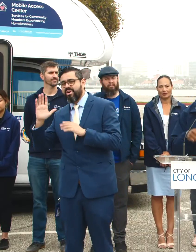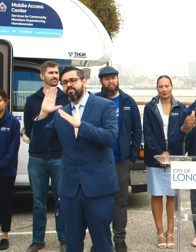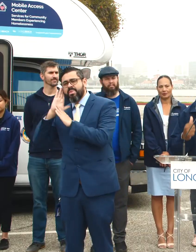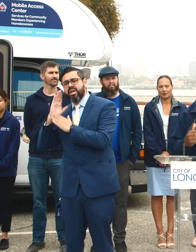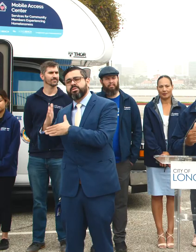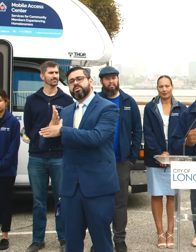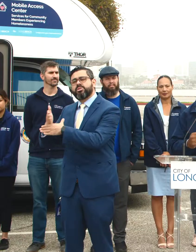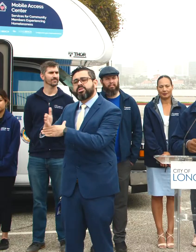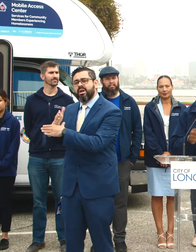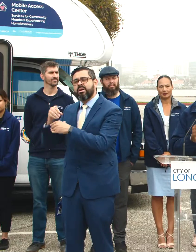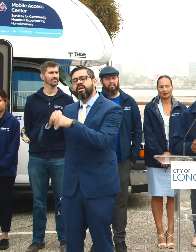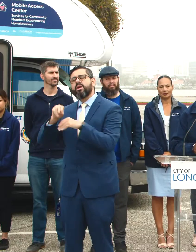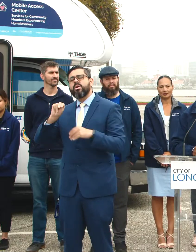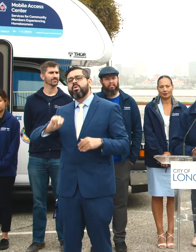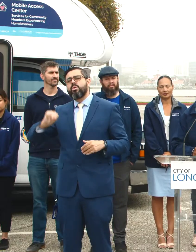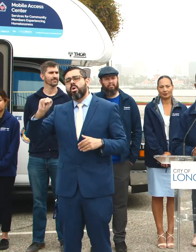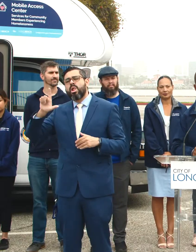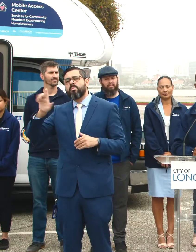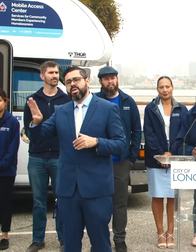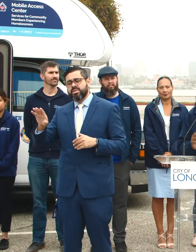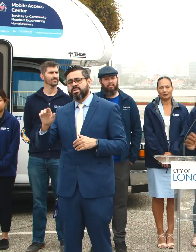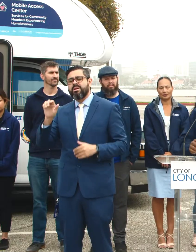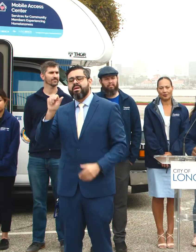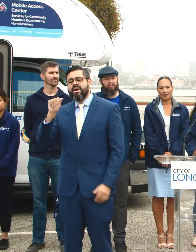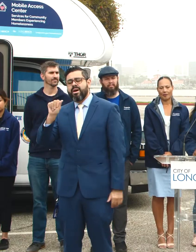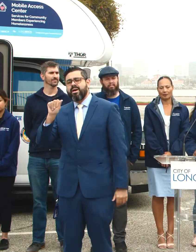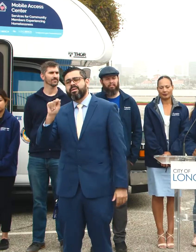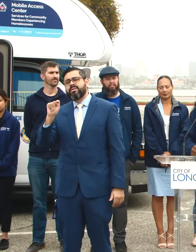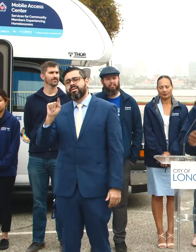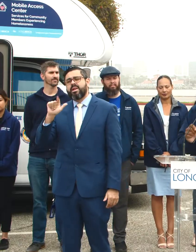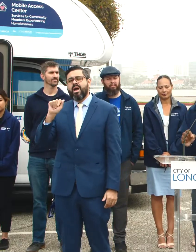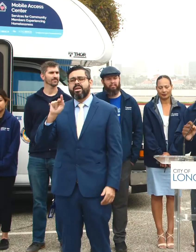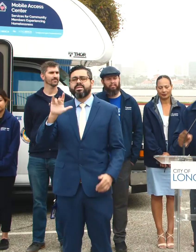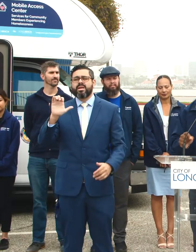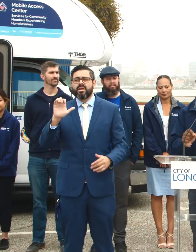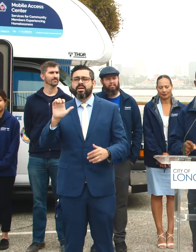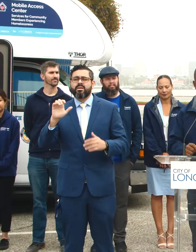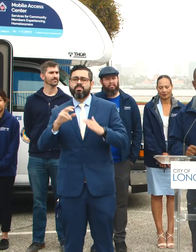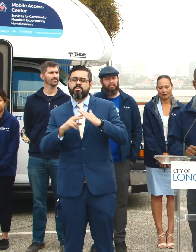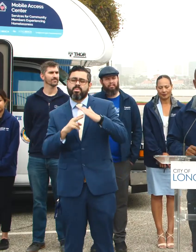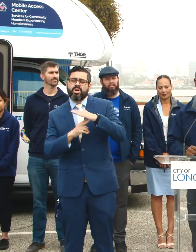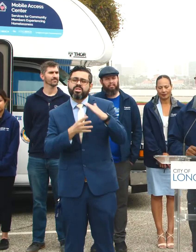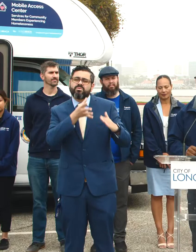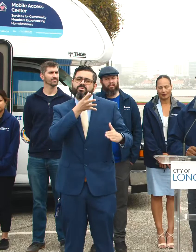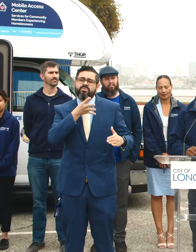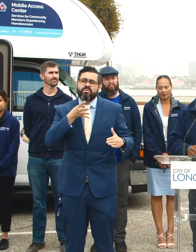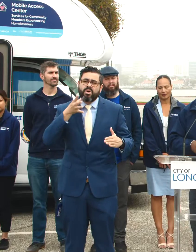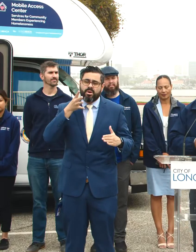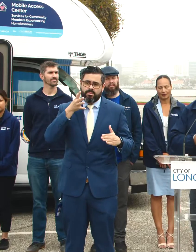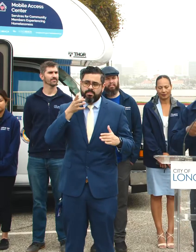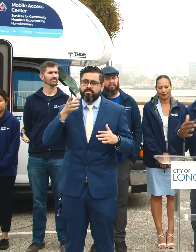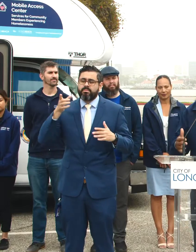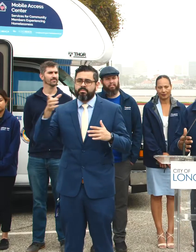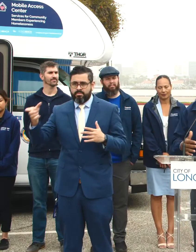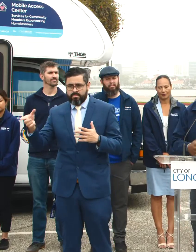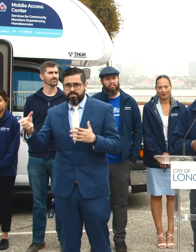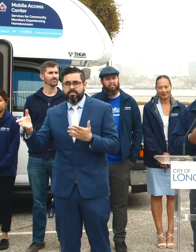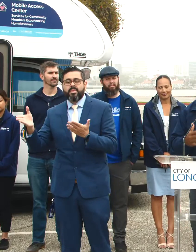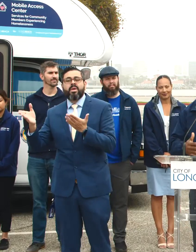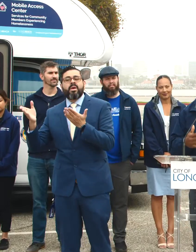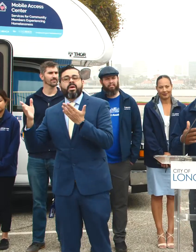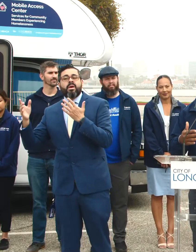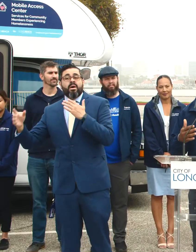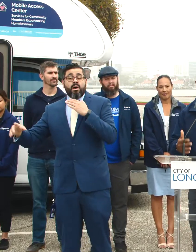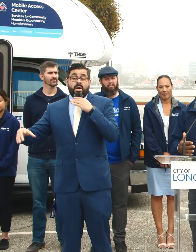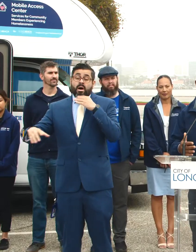beds up in North Long Beach at the Atlantic Farms Bridge housing site, and additional temporary housing beds. In addition to